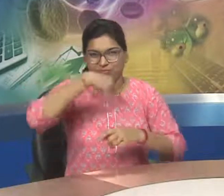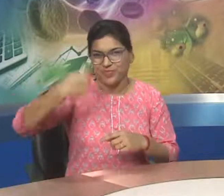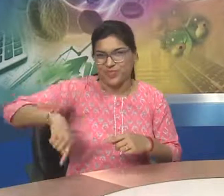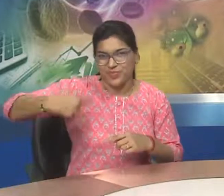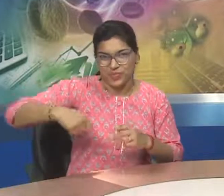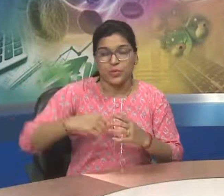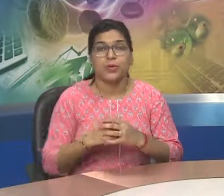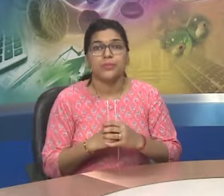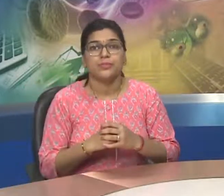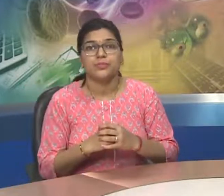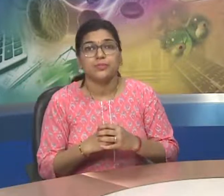Temperature.